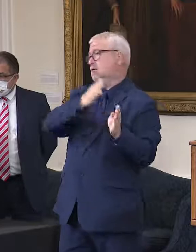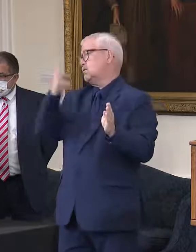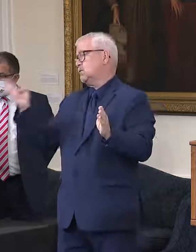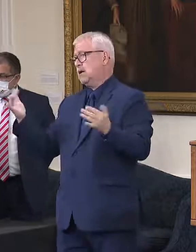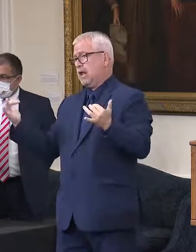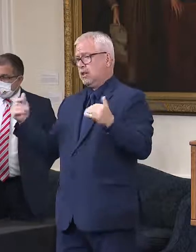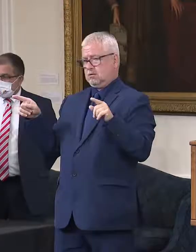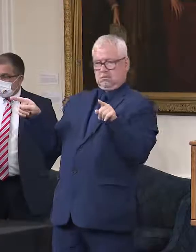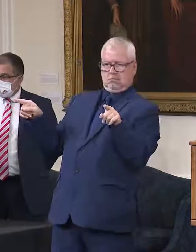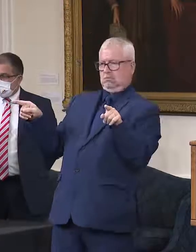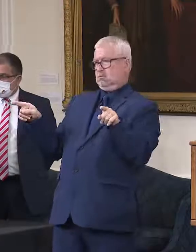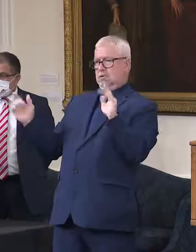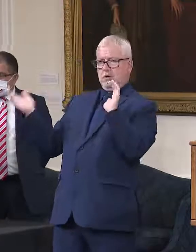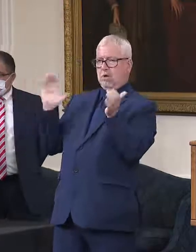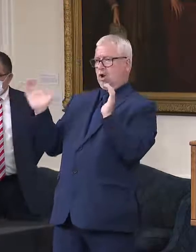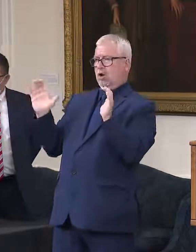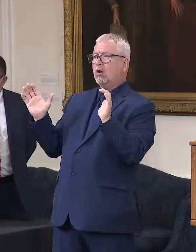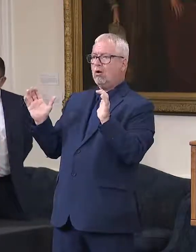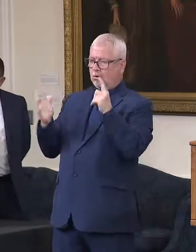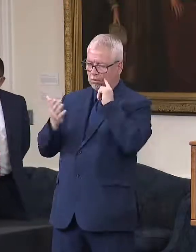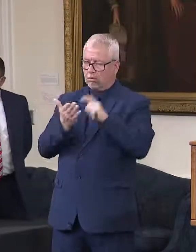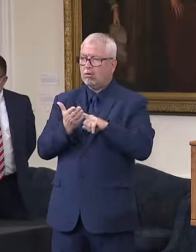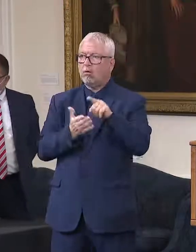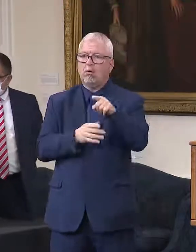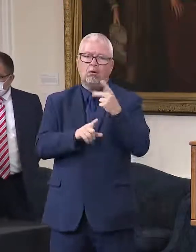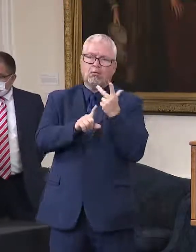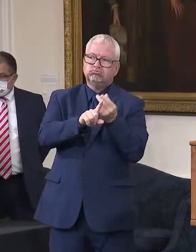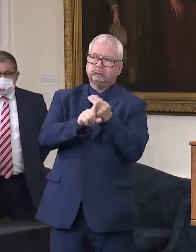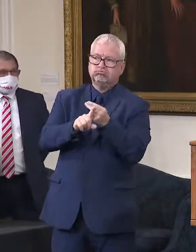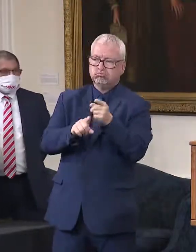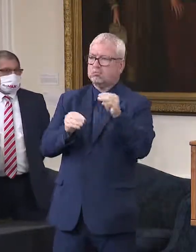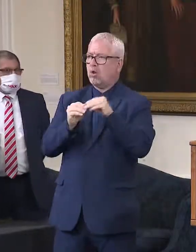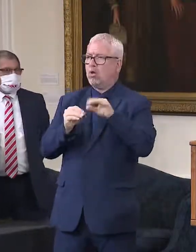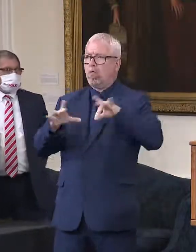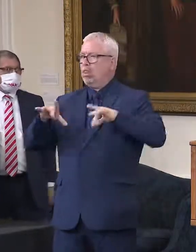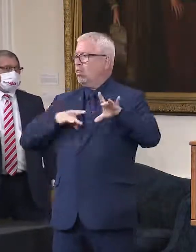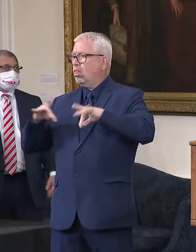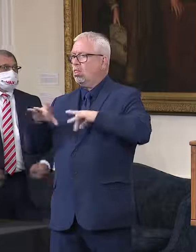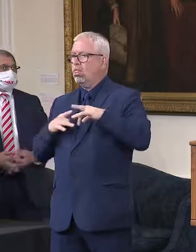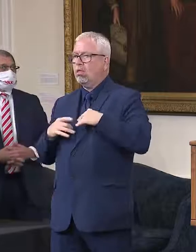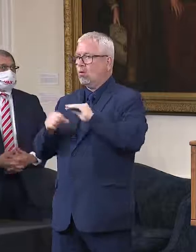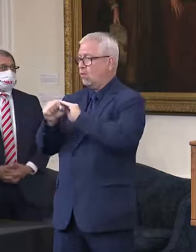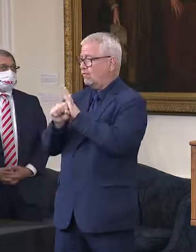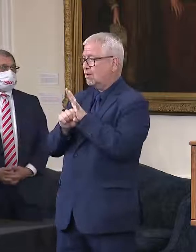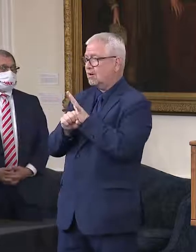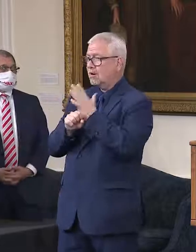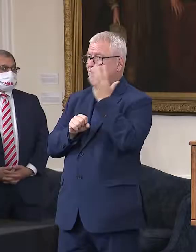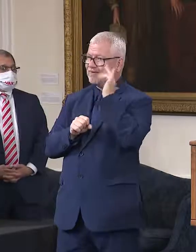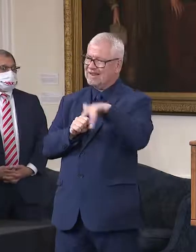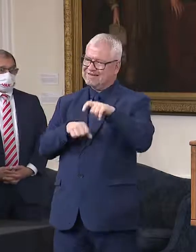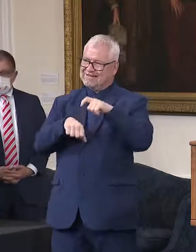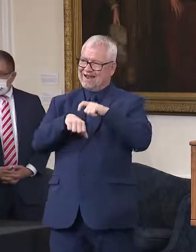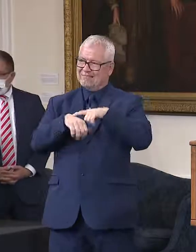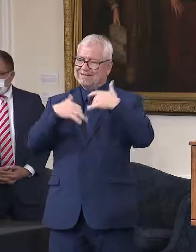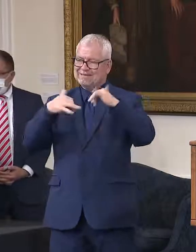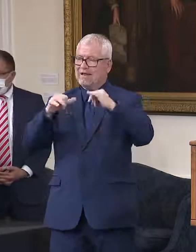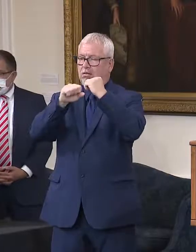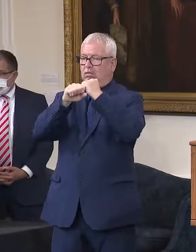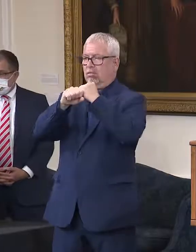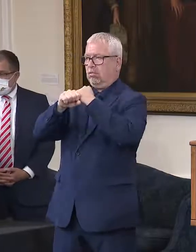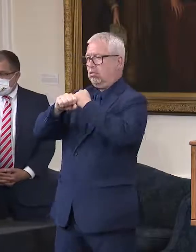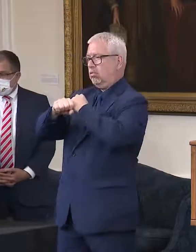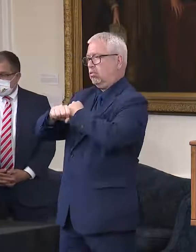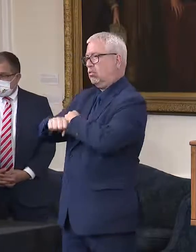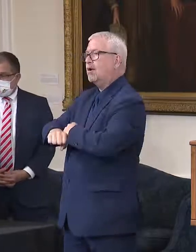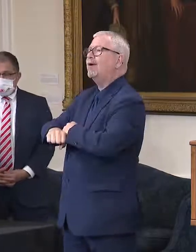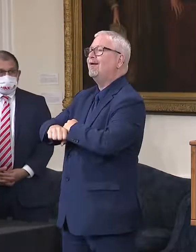in post-vaccination infections and deaths. The vast majority of these deaths are linked to underlying